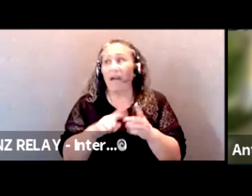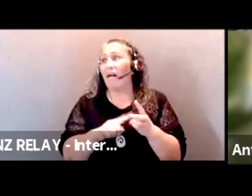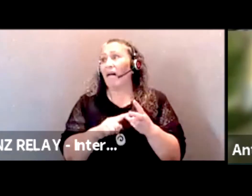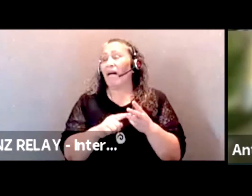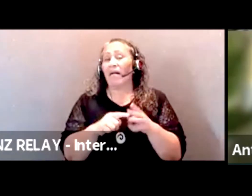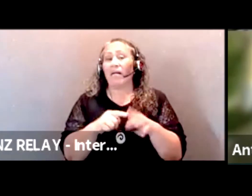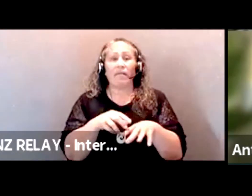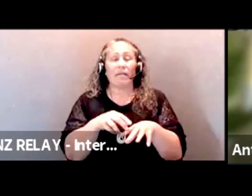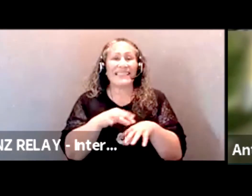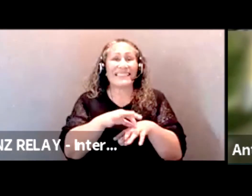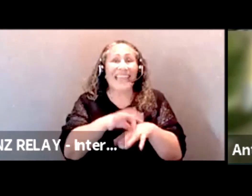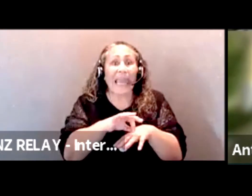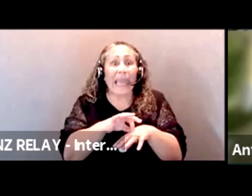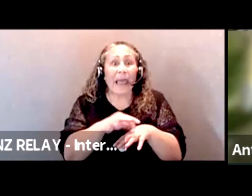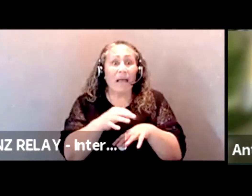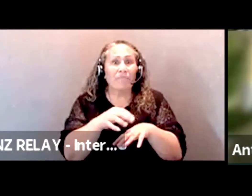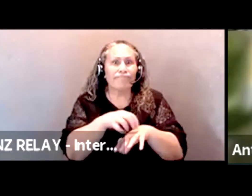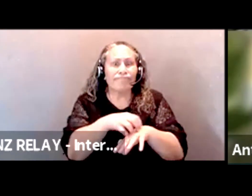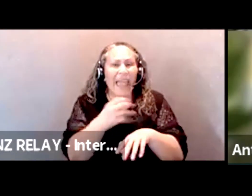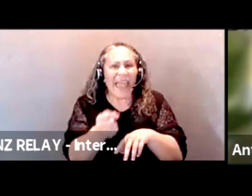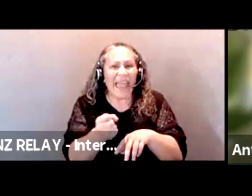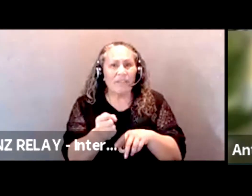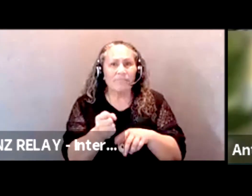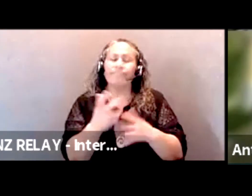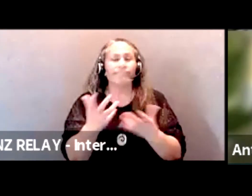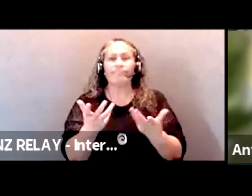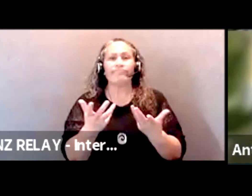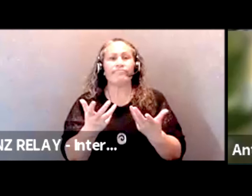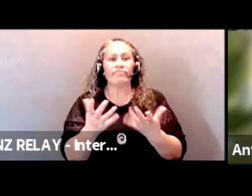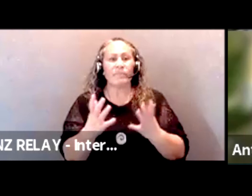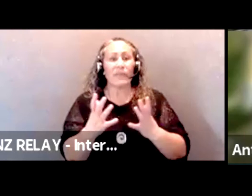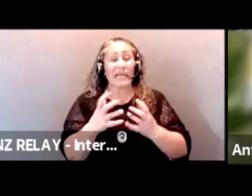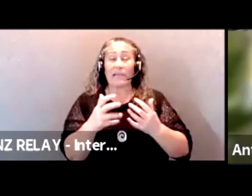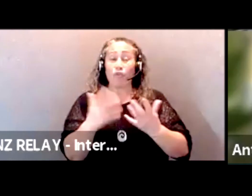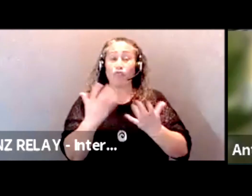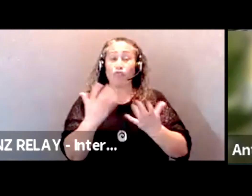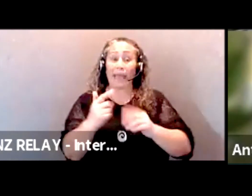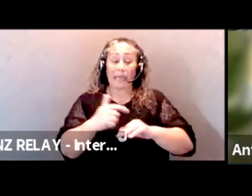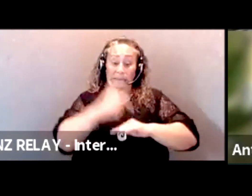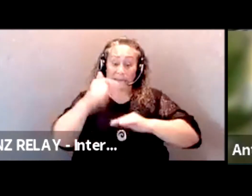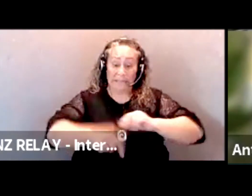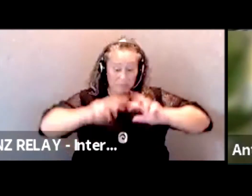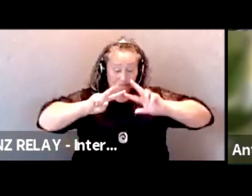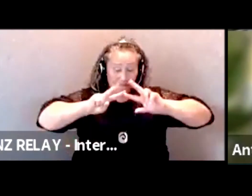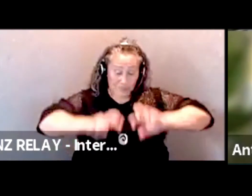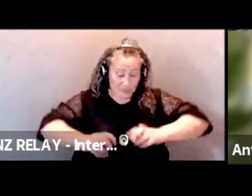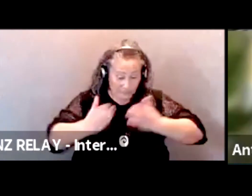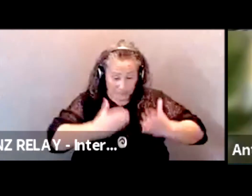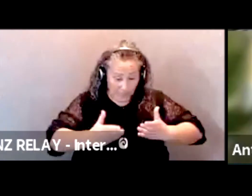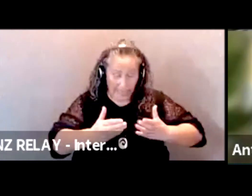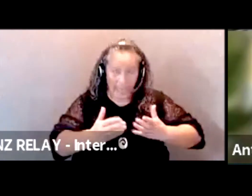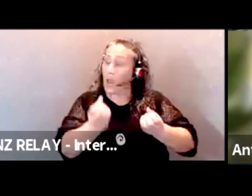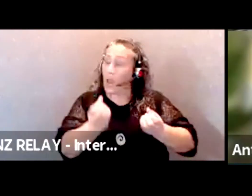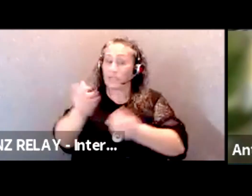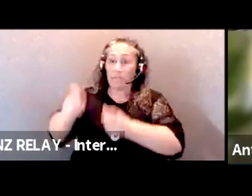COVID vaccine. And that's very well studied. So lots of people with allergies have taken it and been